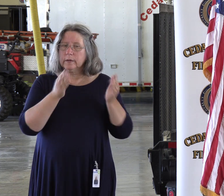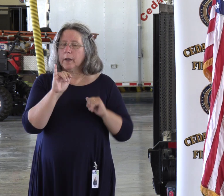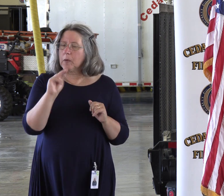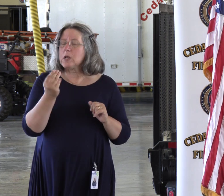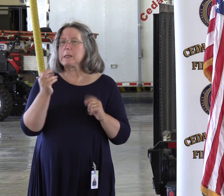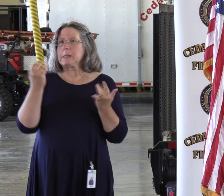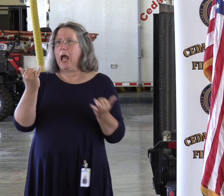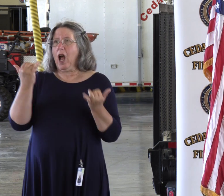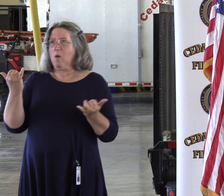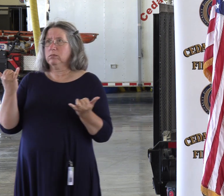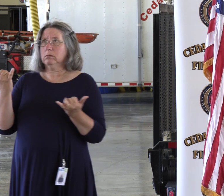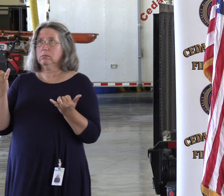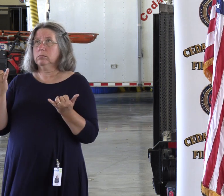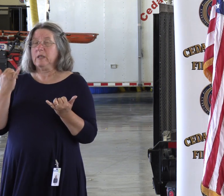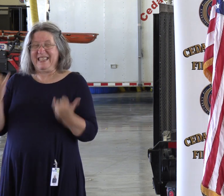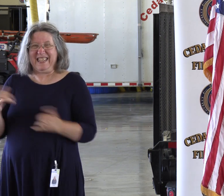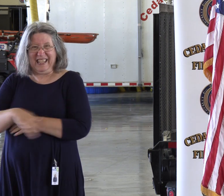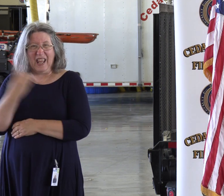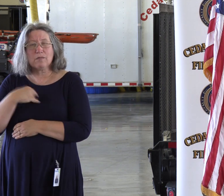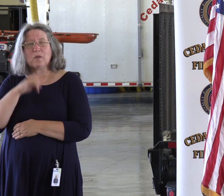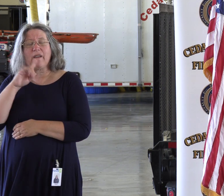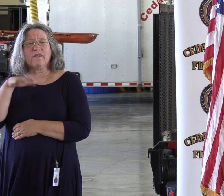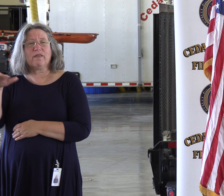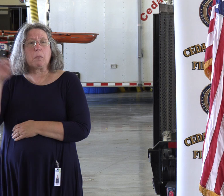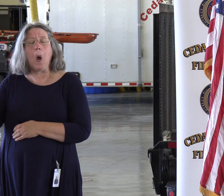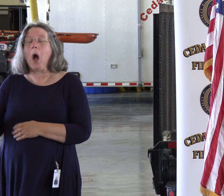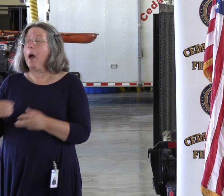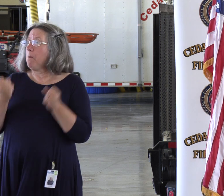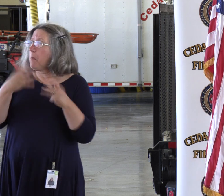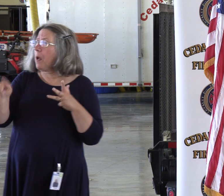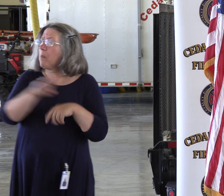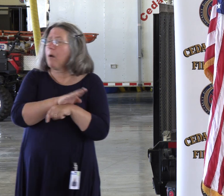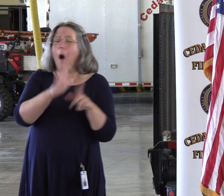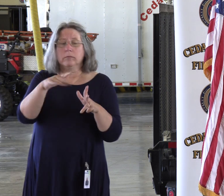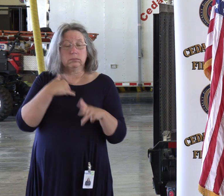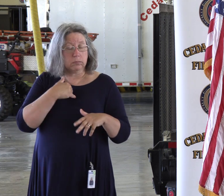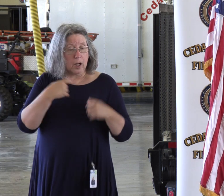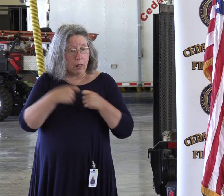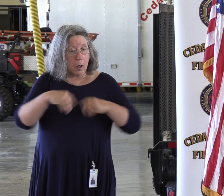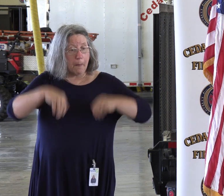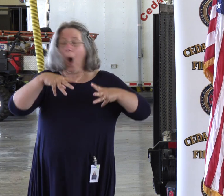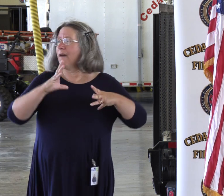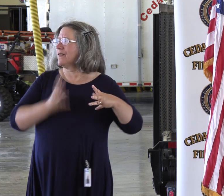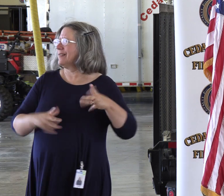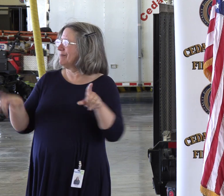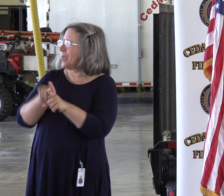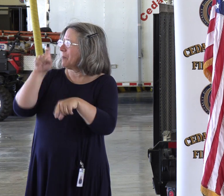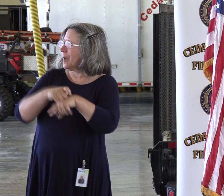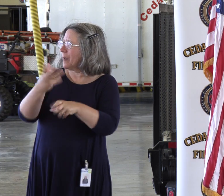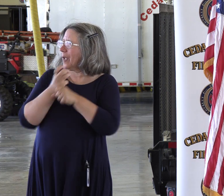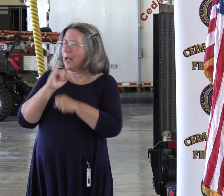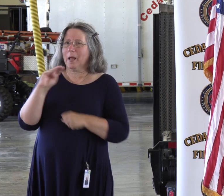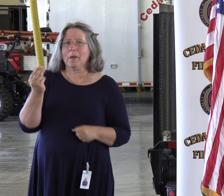services. Many customers came up immediately when their power was restored, and others came up when it was safe